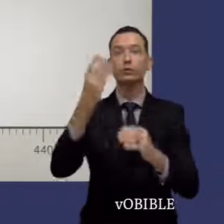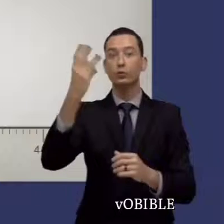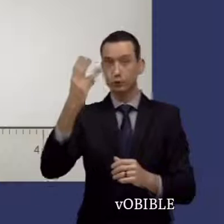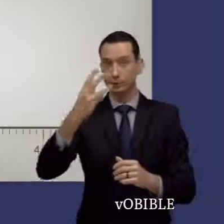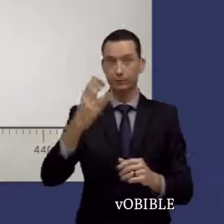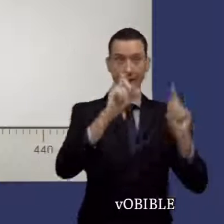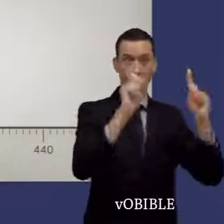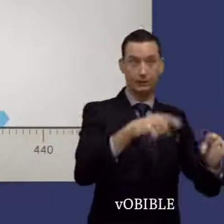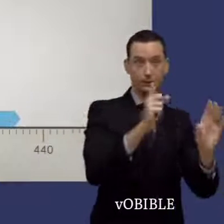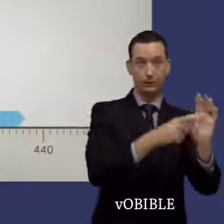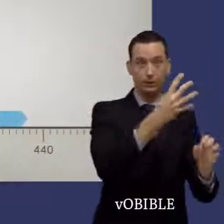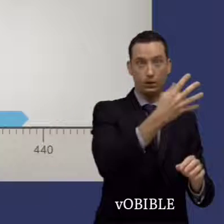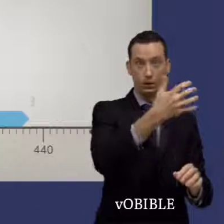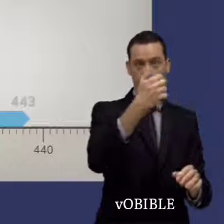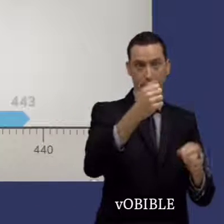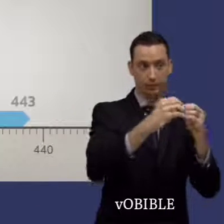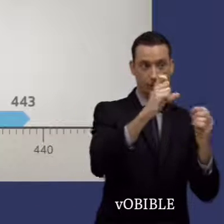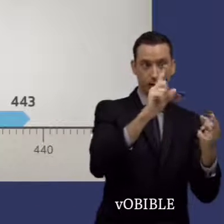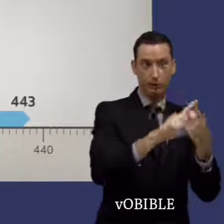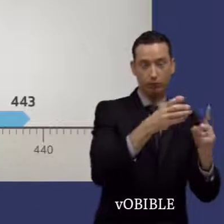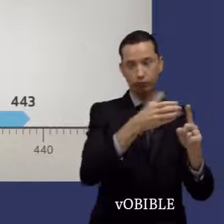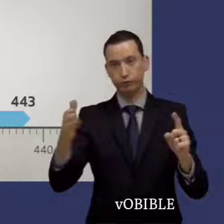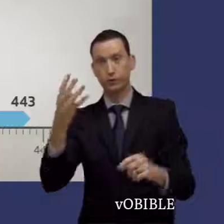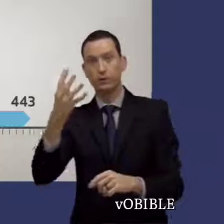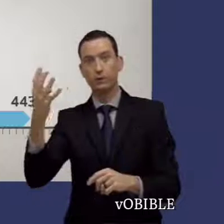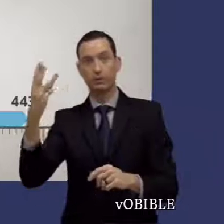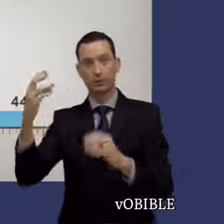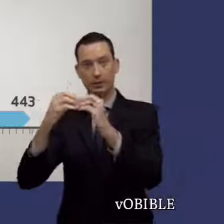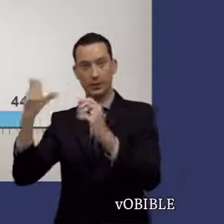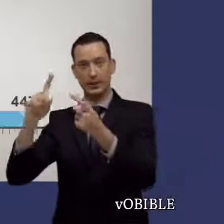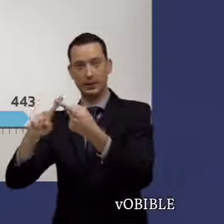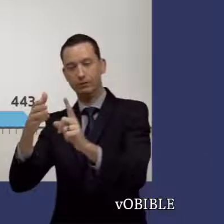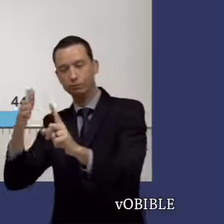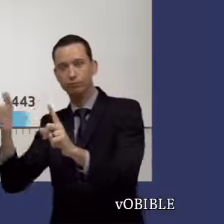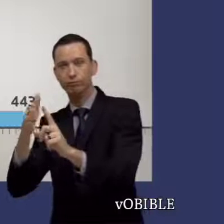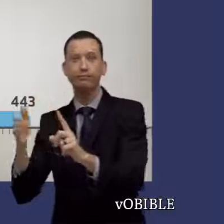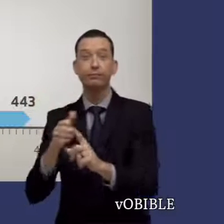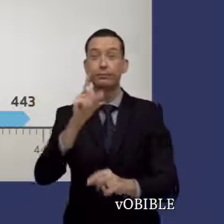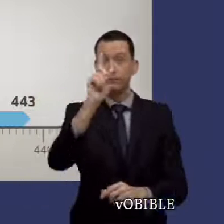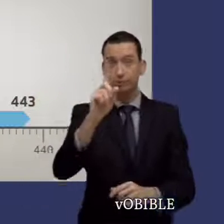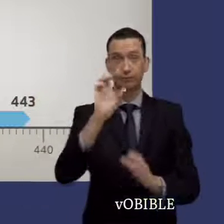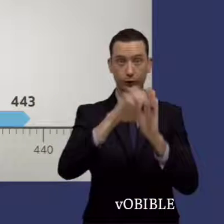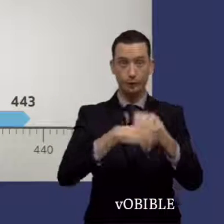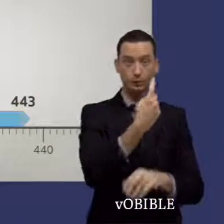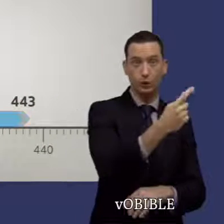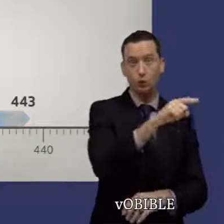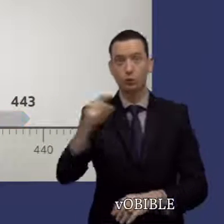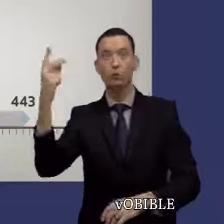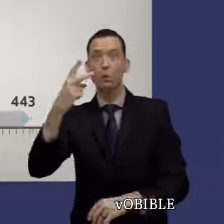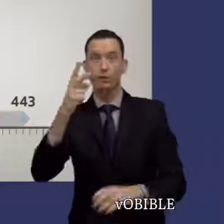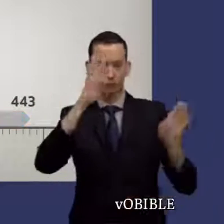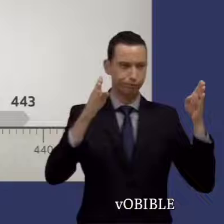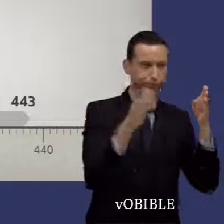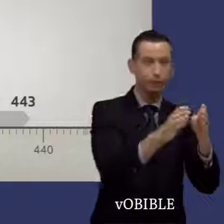in 456 BCE to sometime after 443 BCE. However, the first 12 chapters focus on